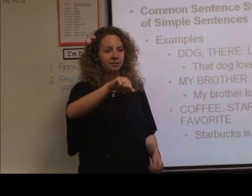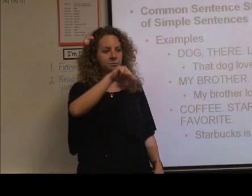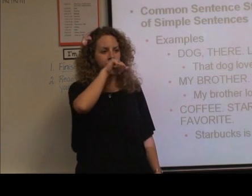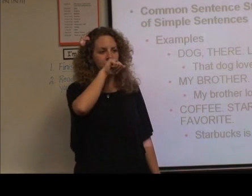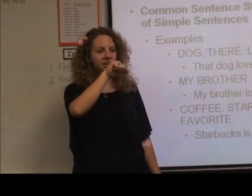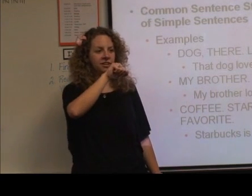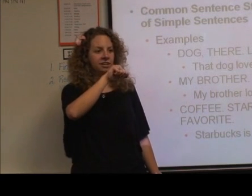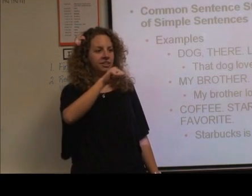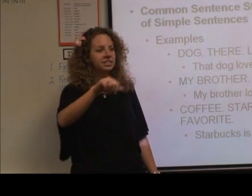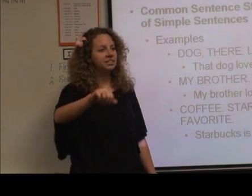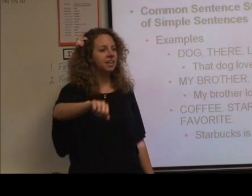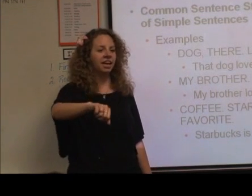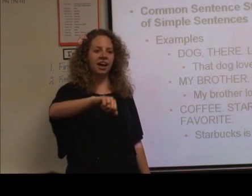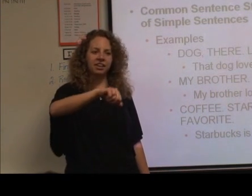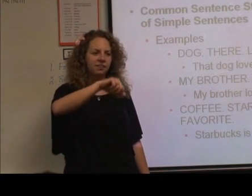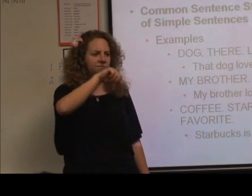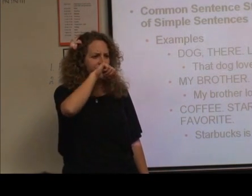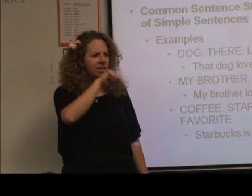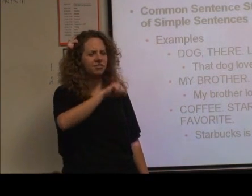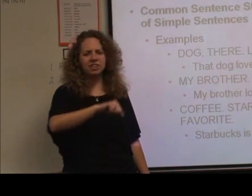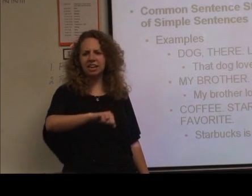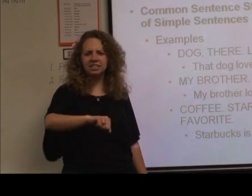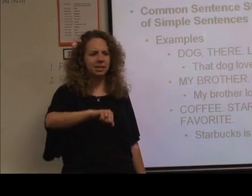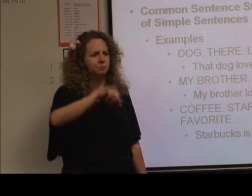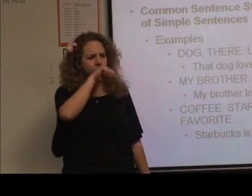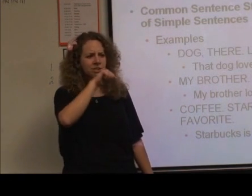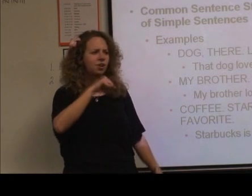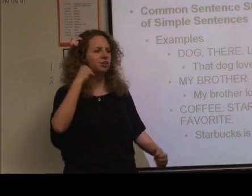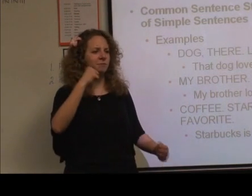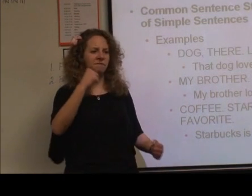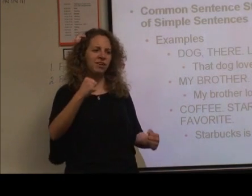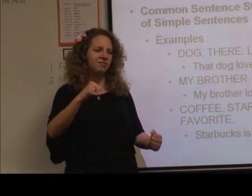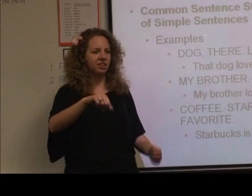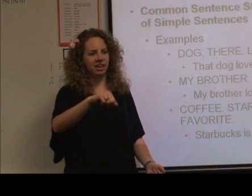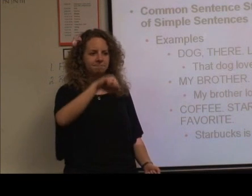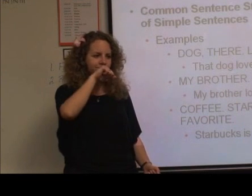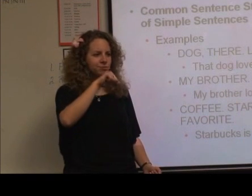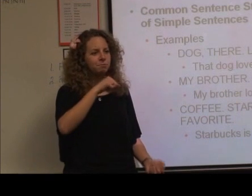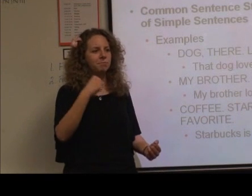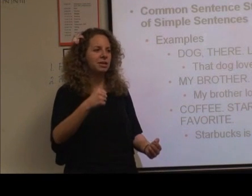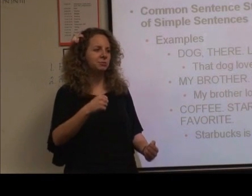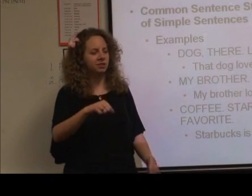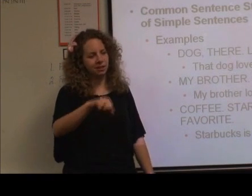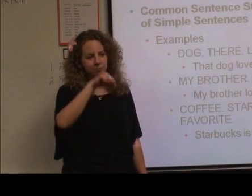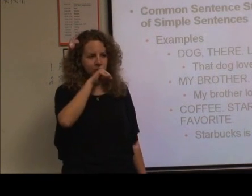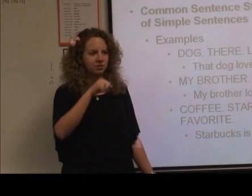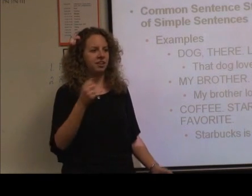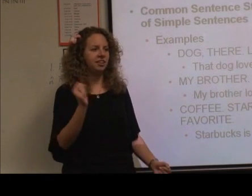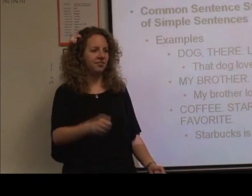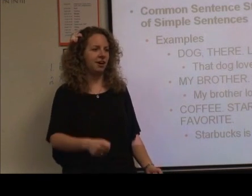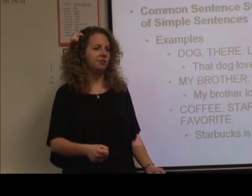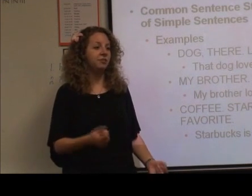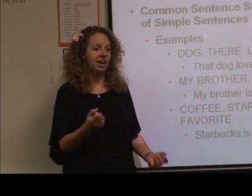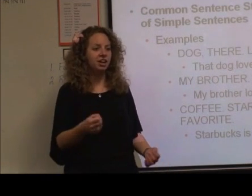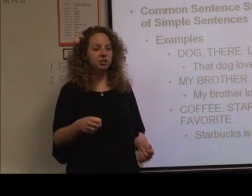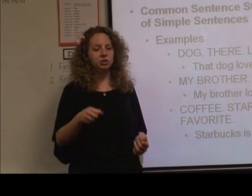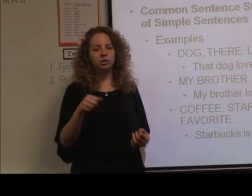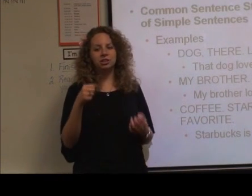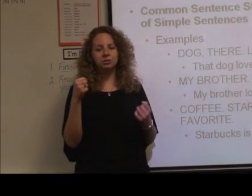A. This is like, I like favorite that. It's like, oh, it's my favorite, like best one, like I love that, okay? So you can use